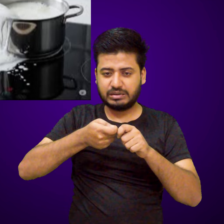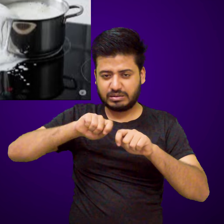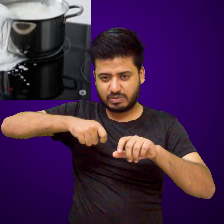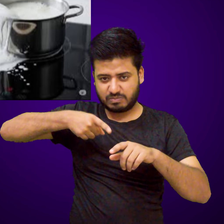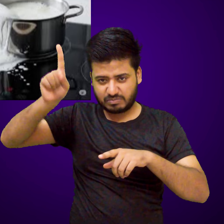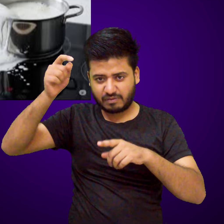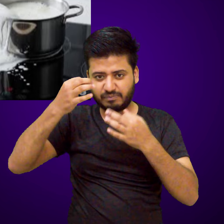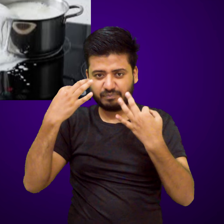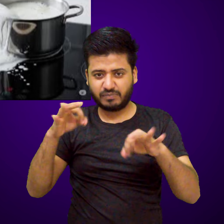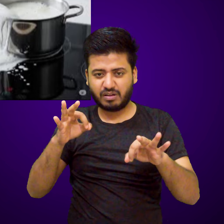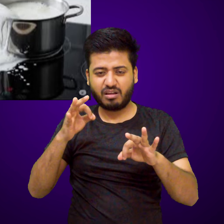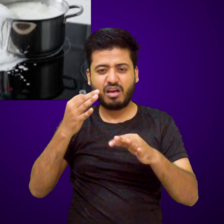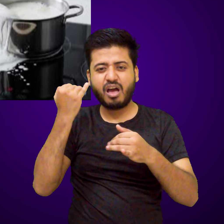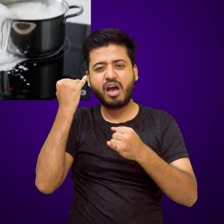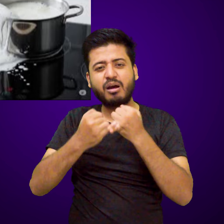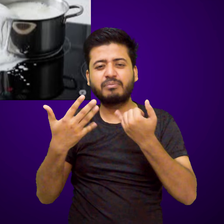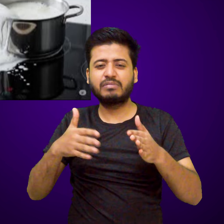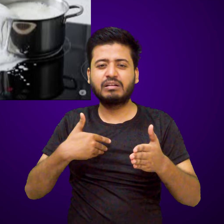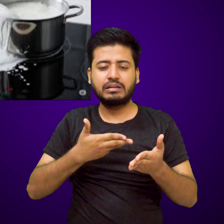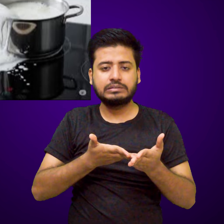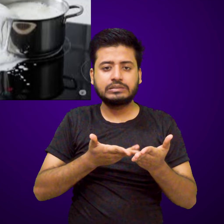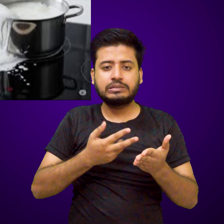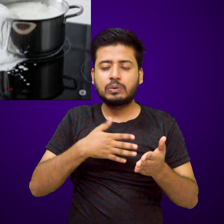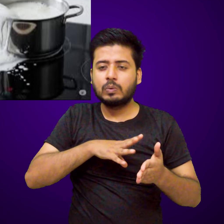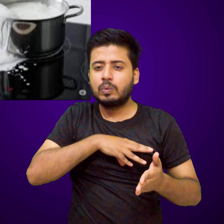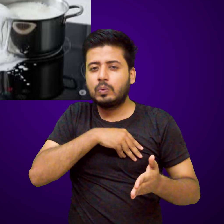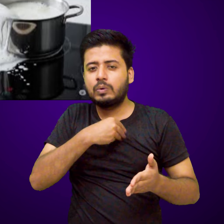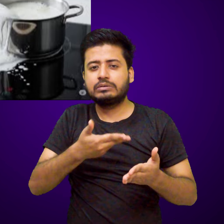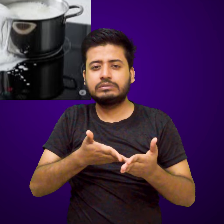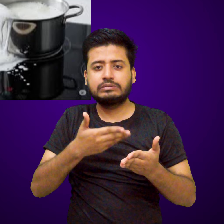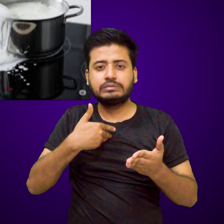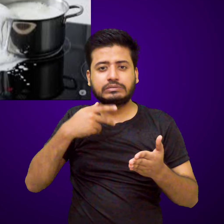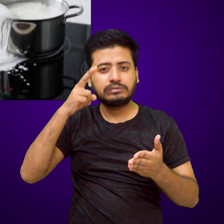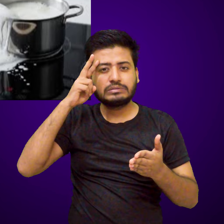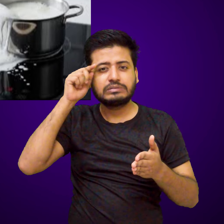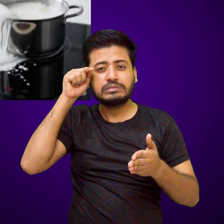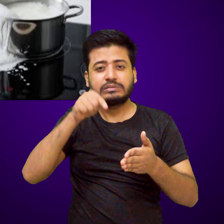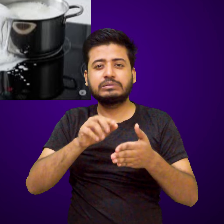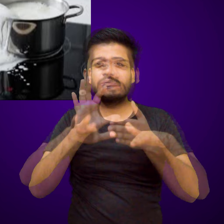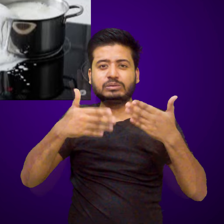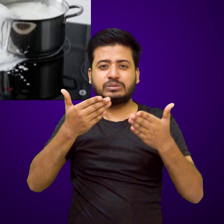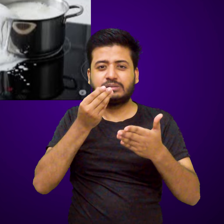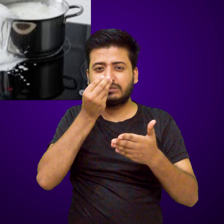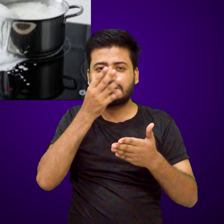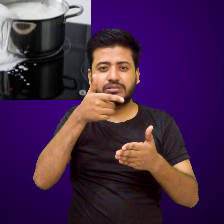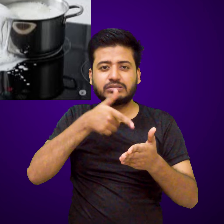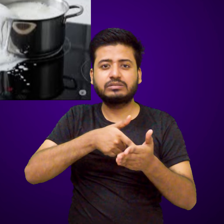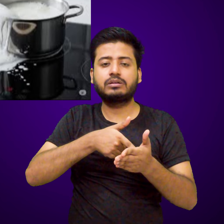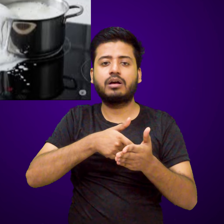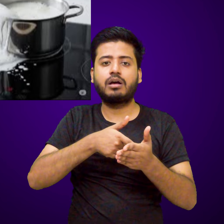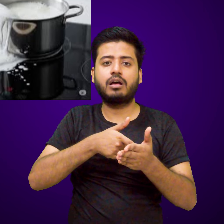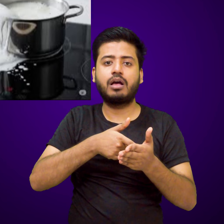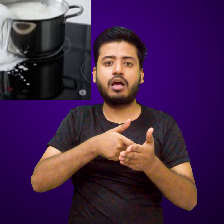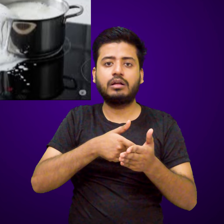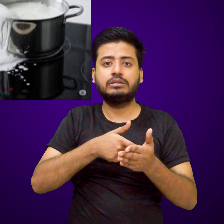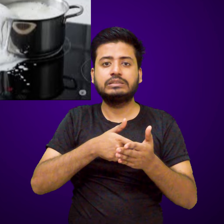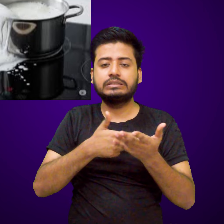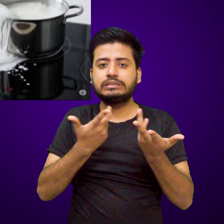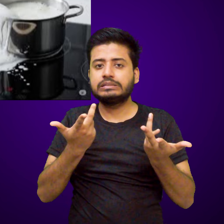capacity. Make sure your kitchen outlet has the correct ampere rating, ideally solar, to handle the 2100W power